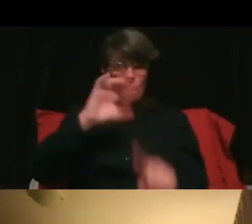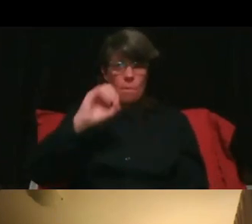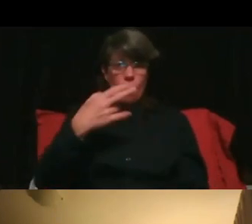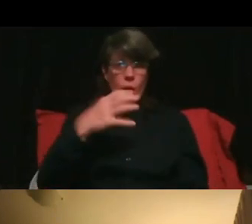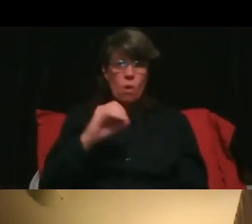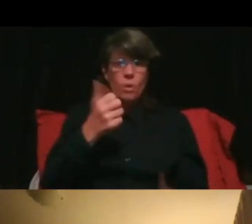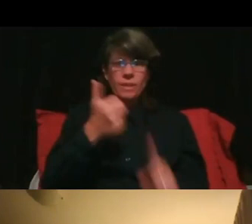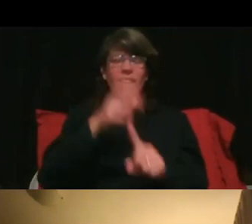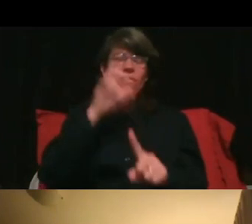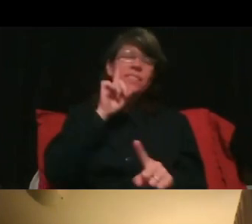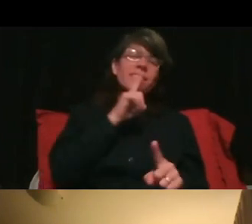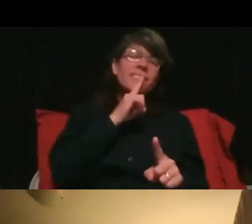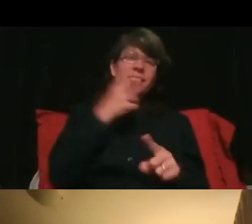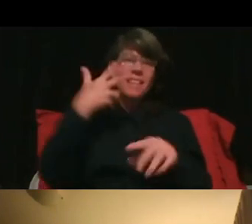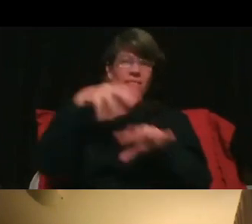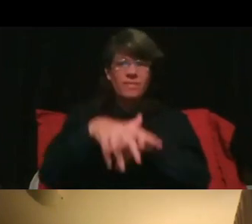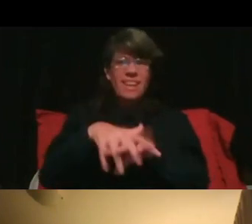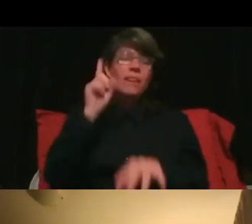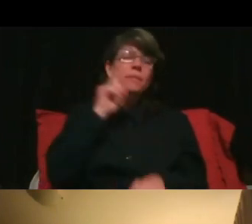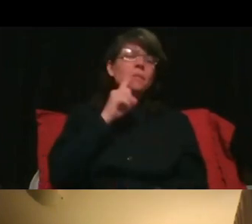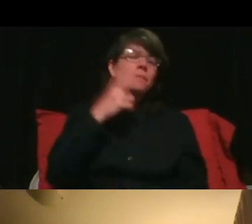native, deaf and blind,